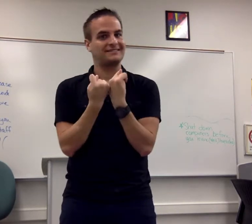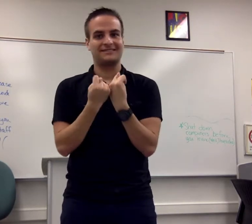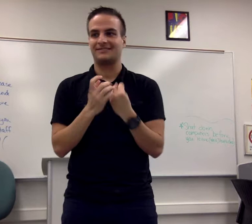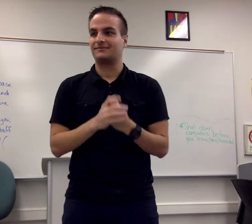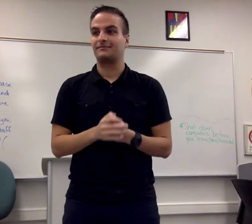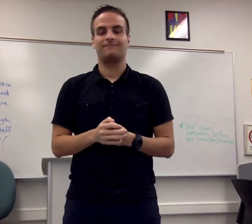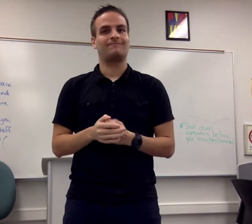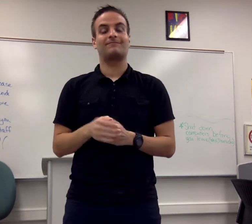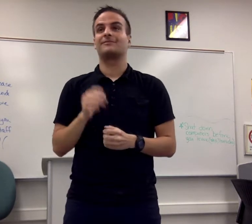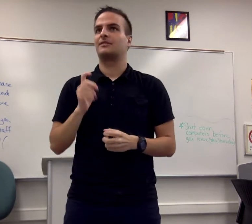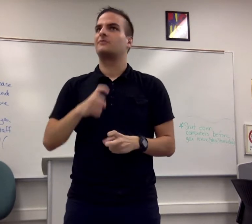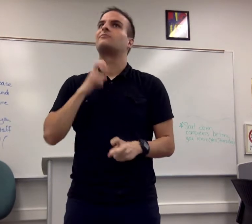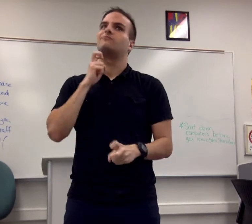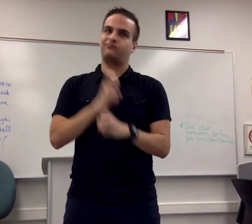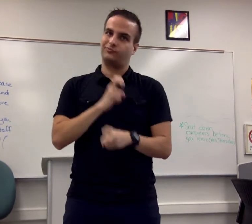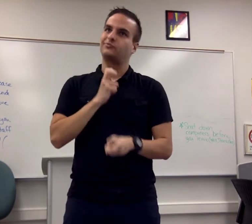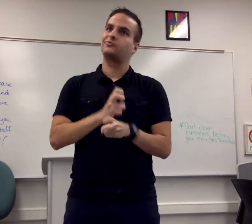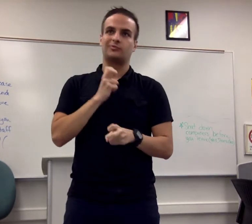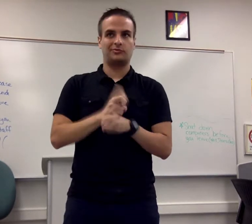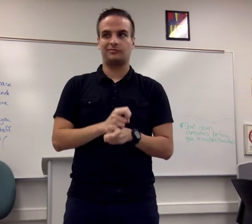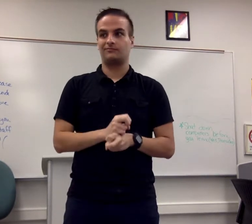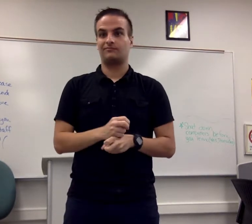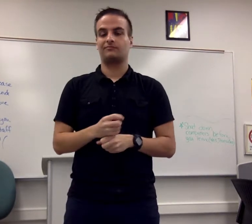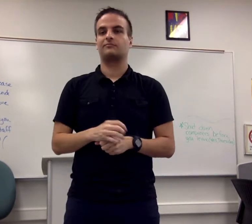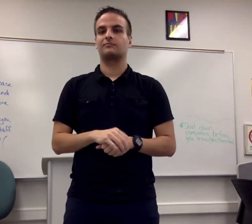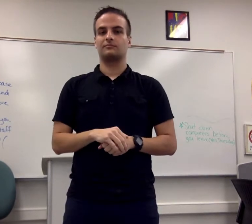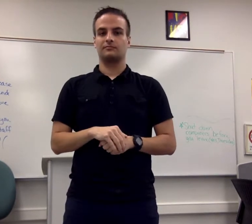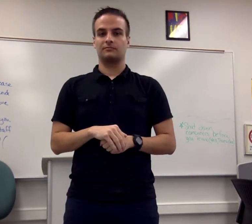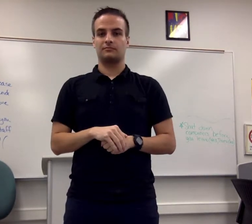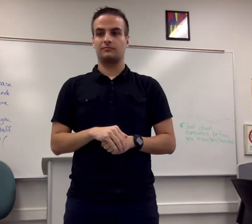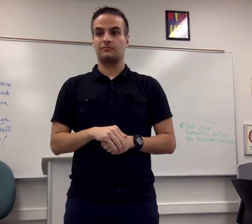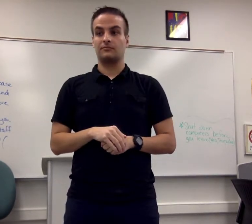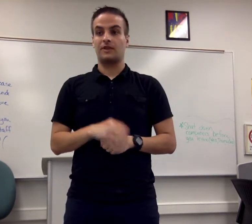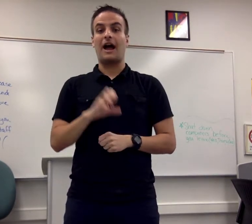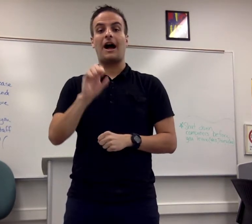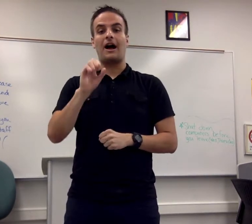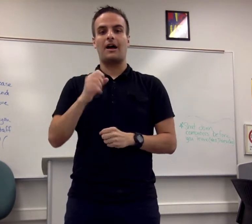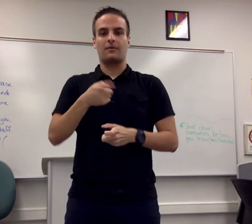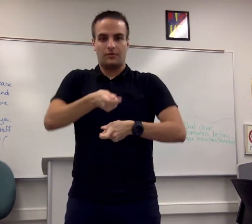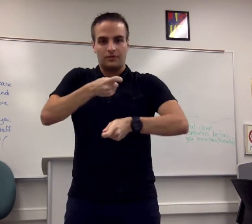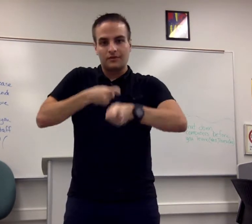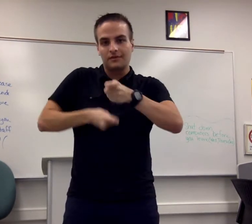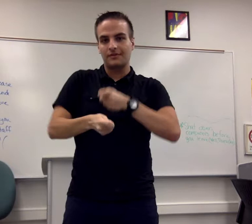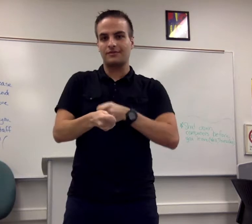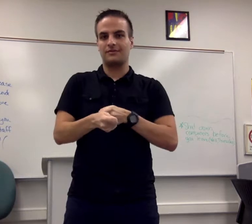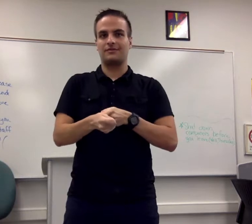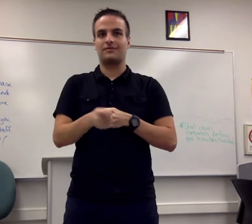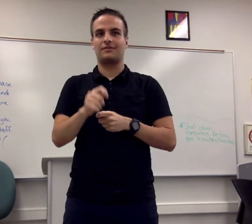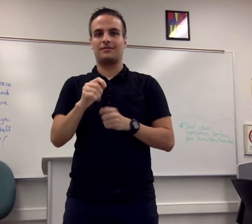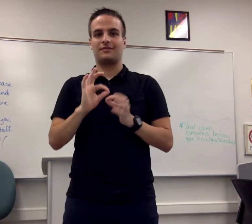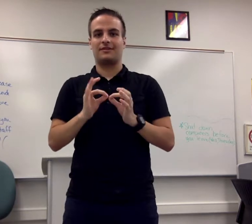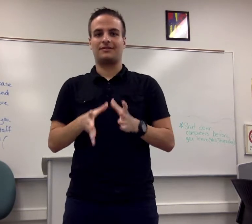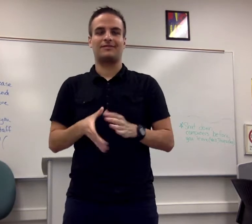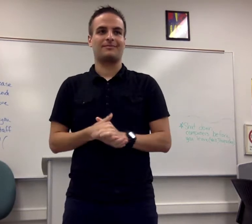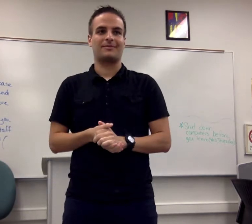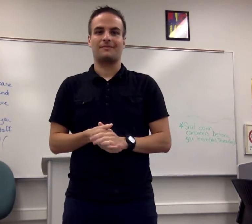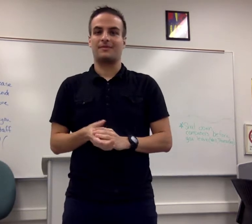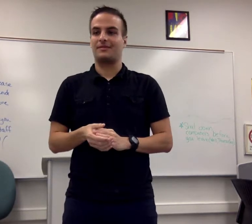was tough. And I was actually subbing. I was not there from the beginning. So I